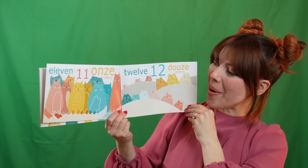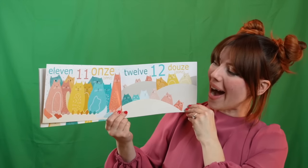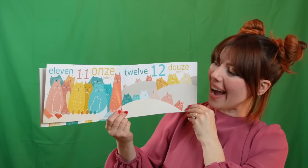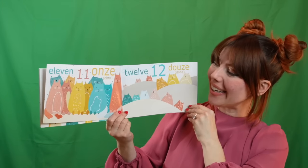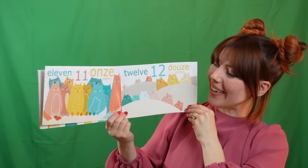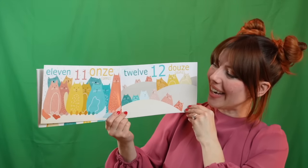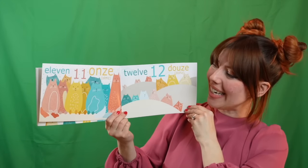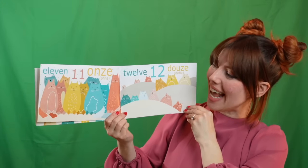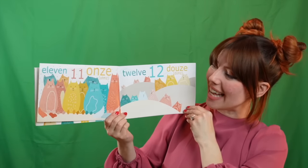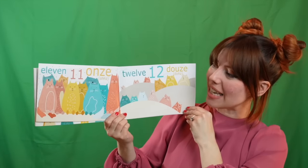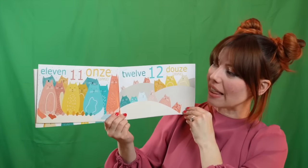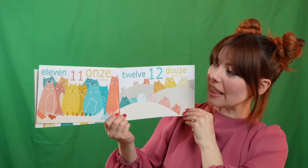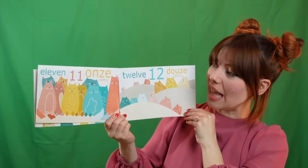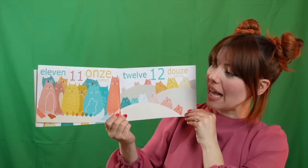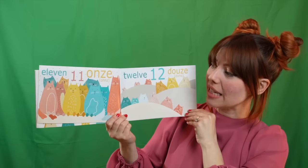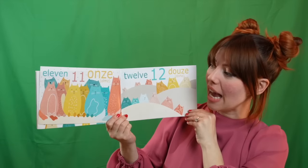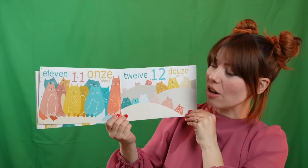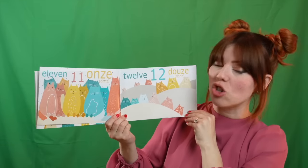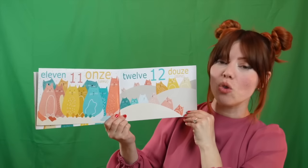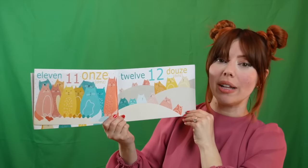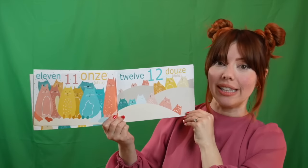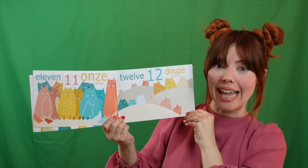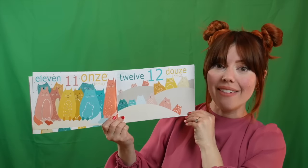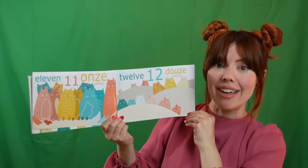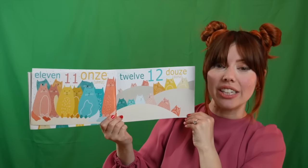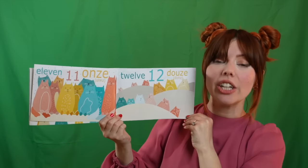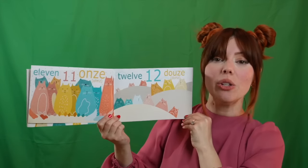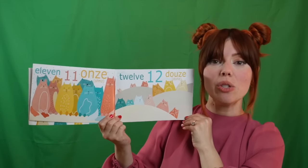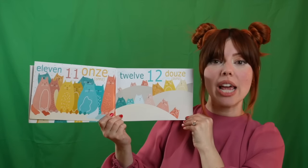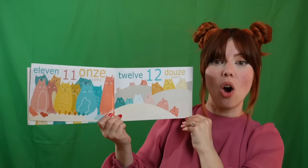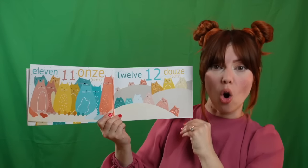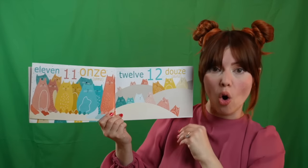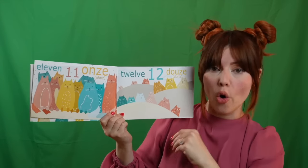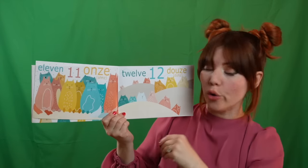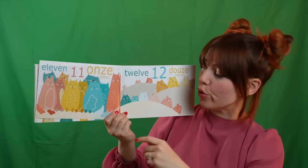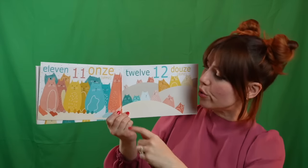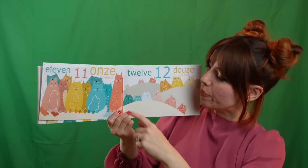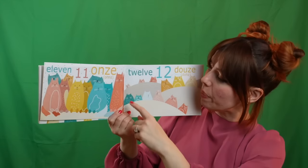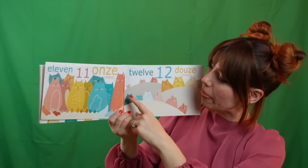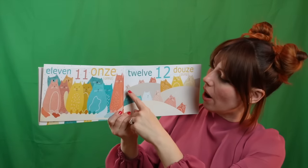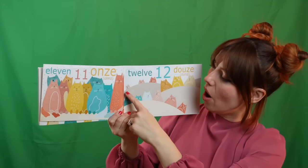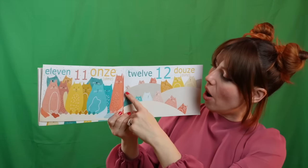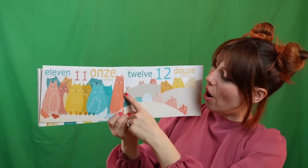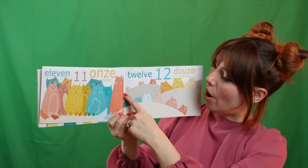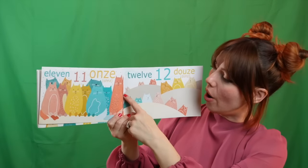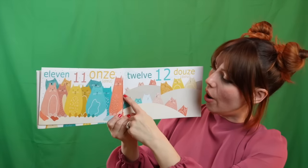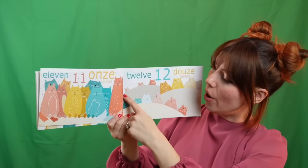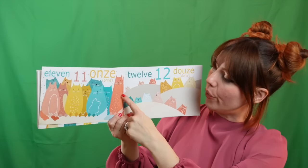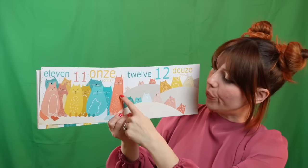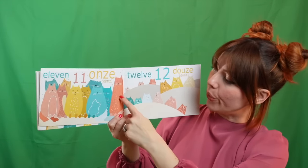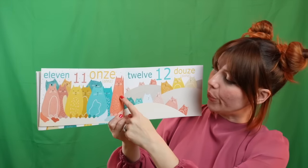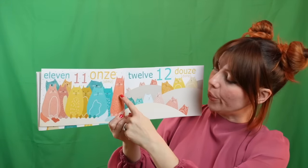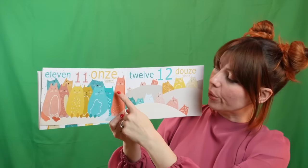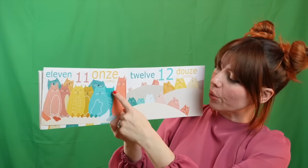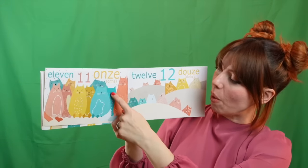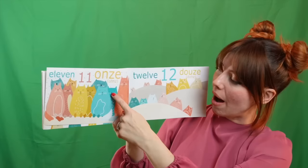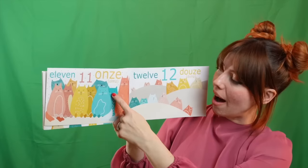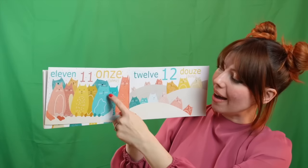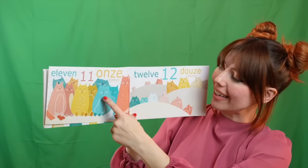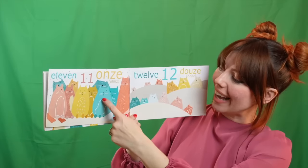my goodness. Let's count to 11. Can you say onze? Un, deux, trois,